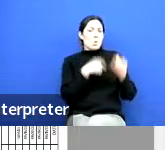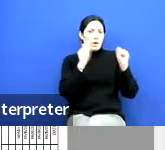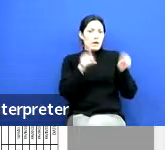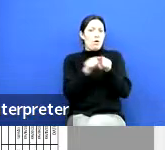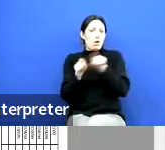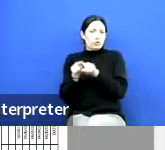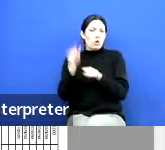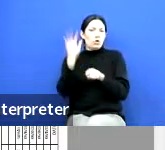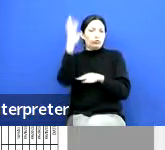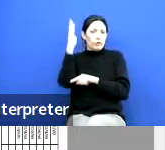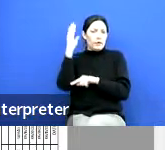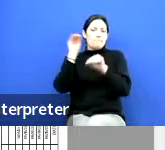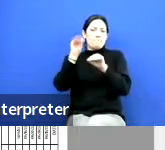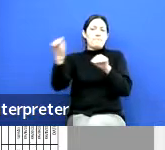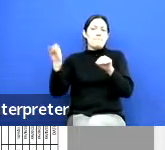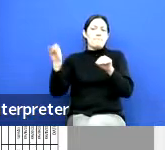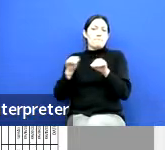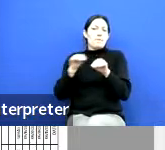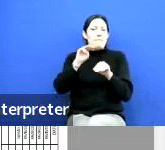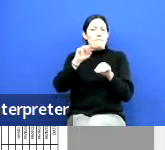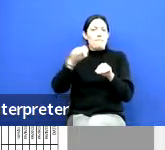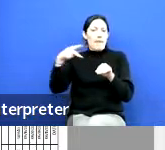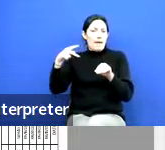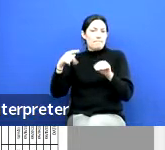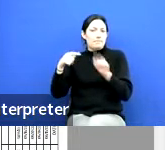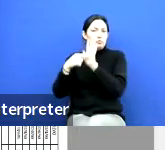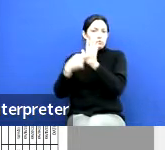town as well. Yep.